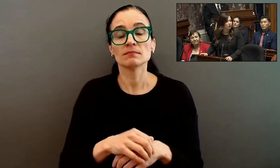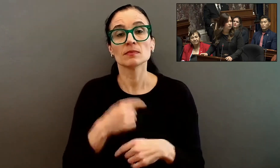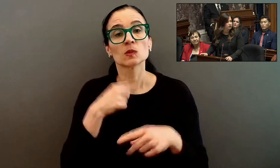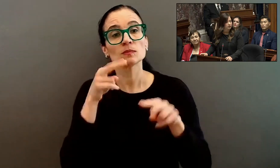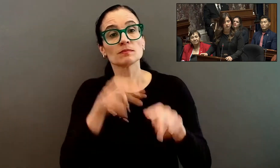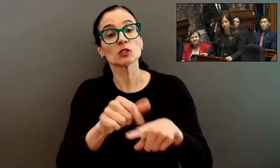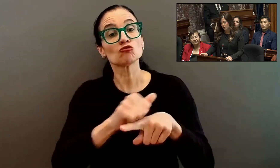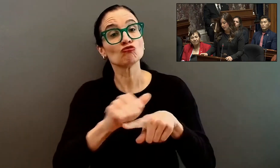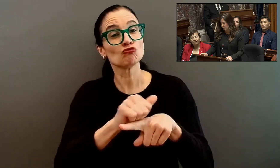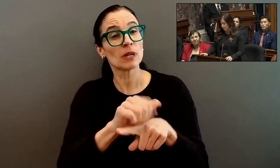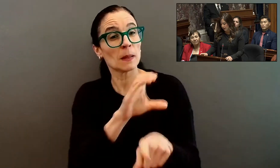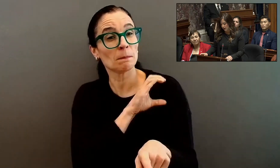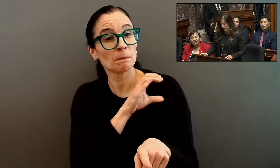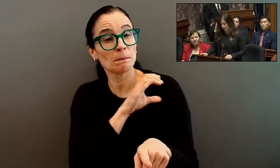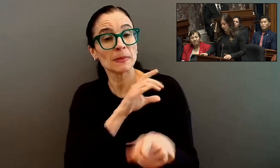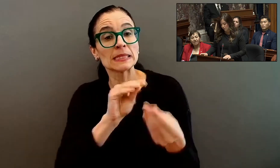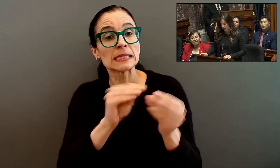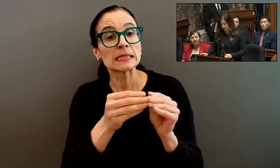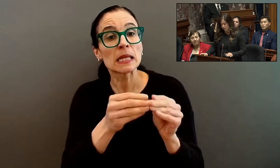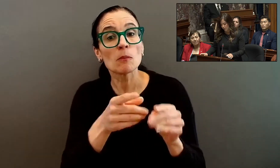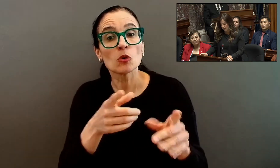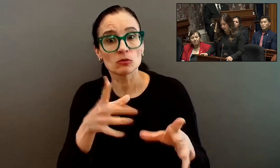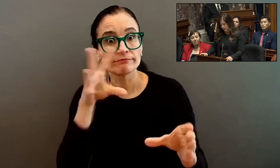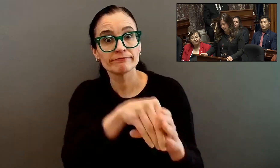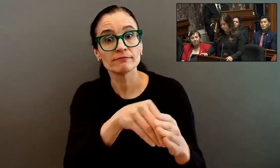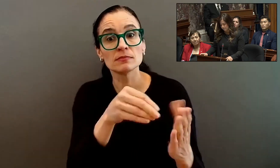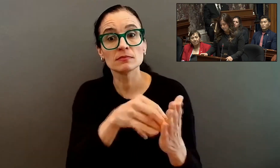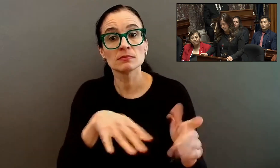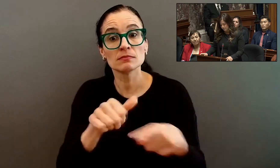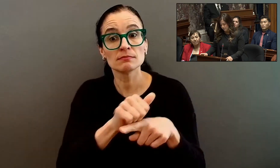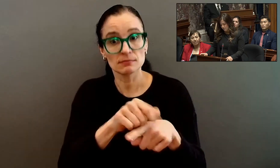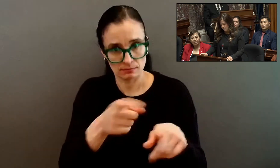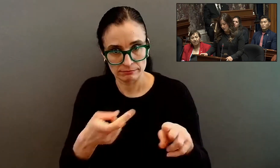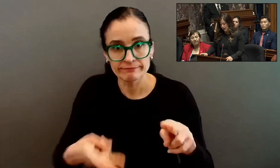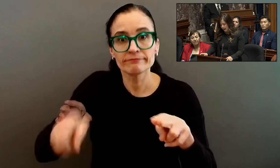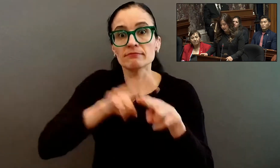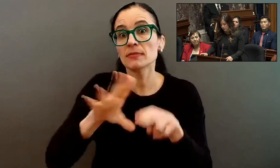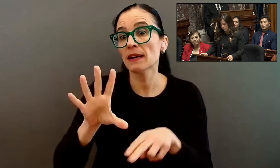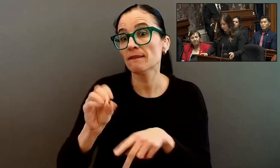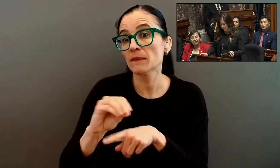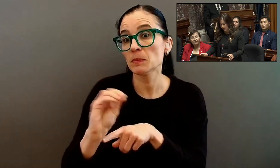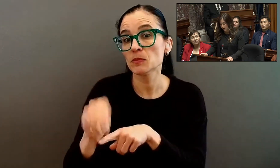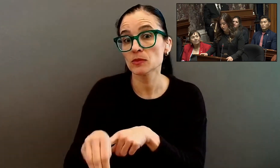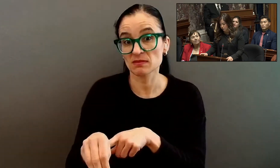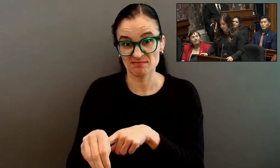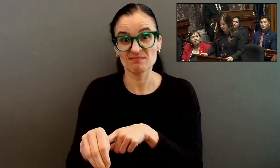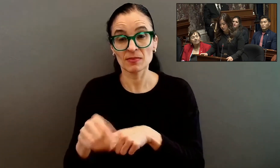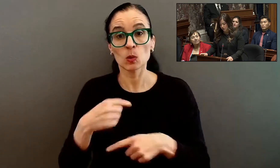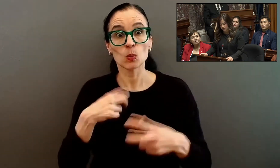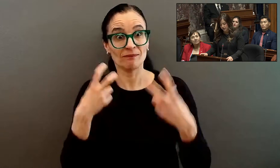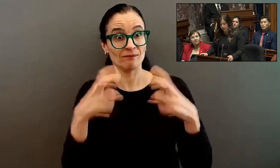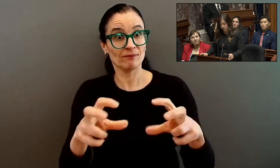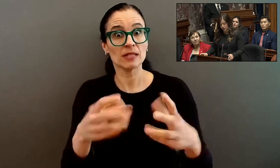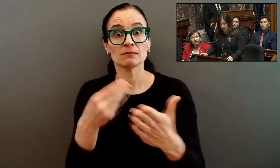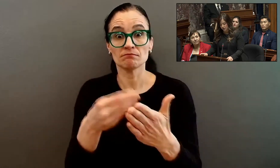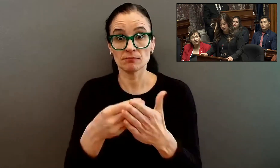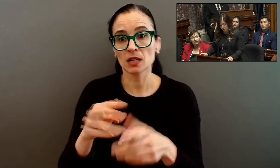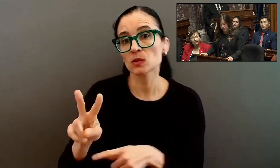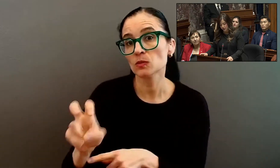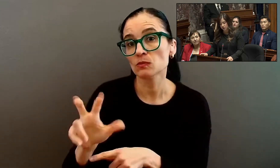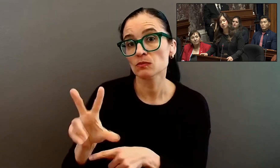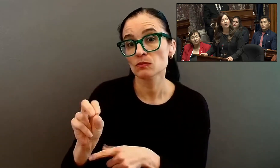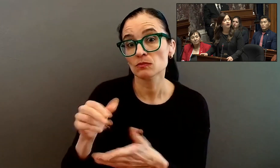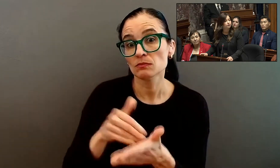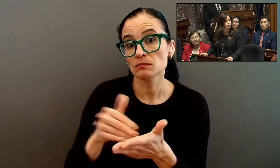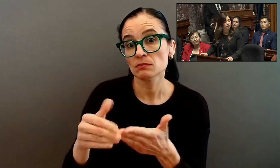million into RCMP hiring across the province. And we're putting $100 million each